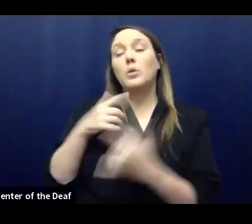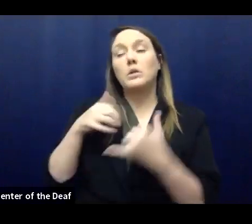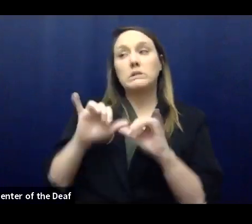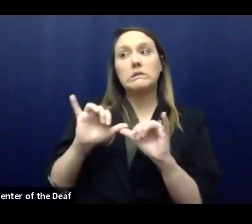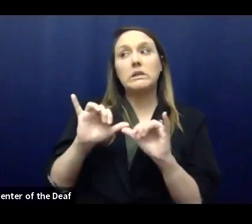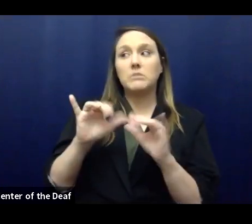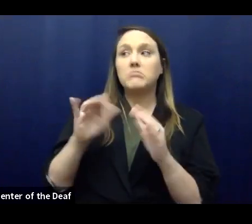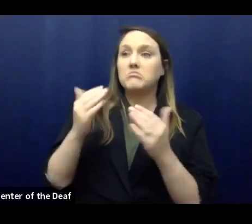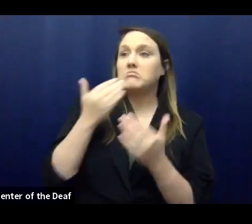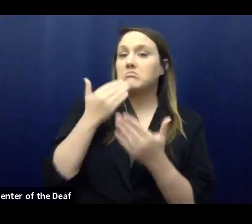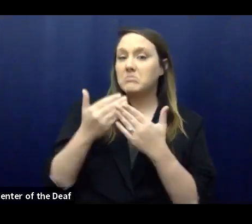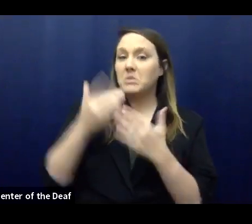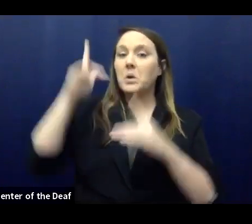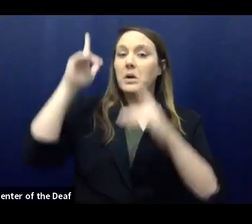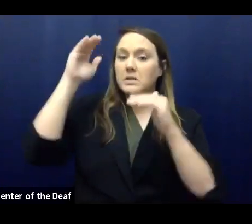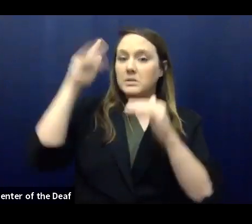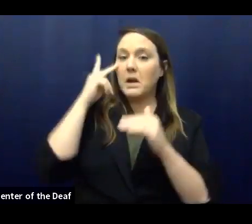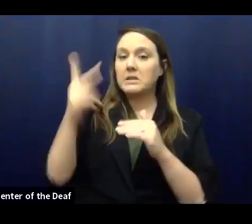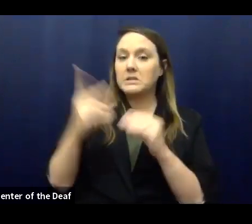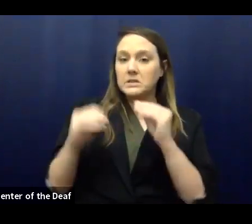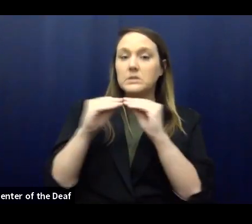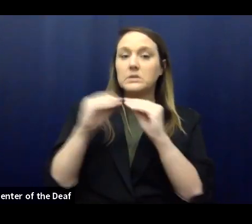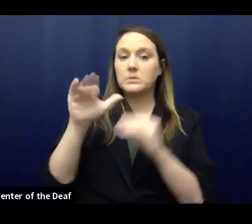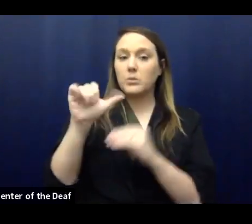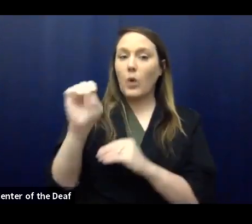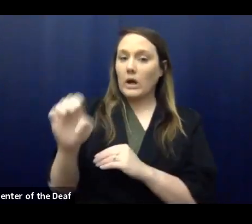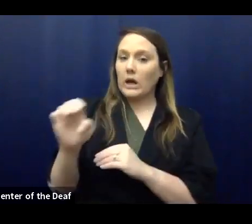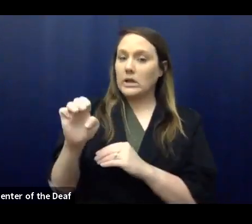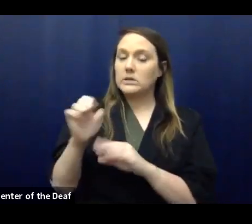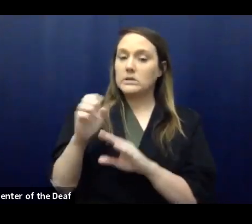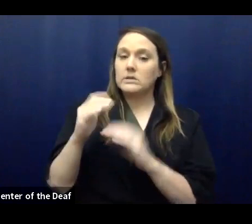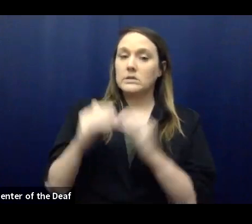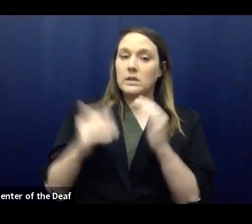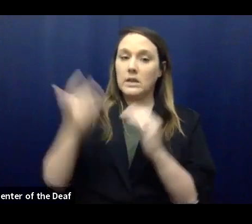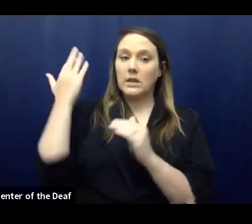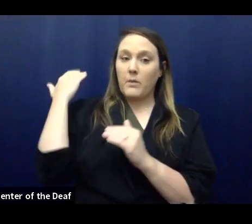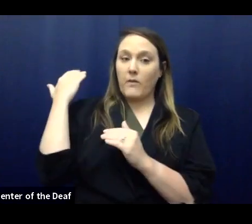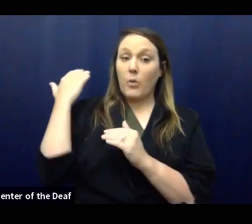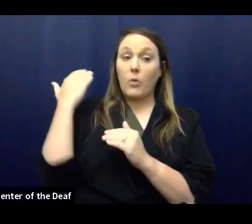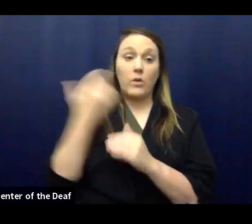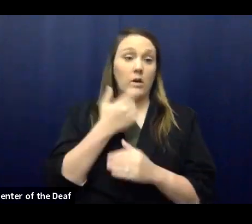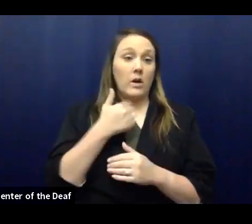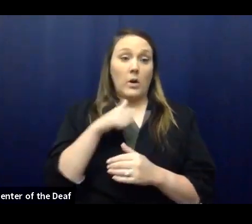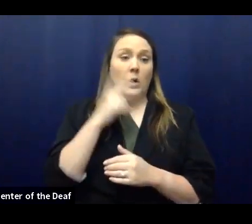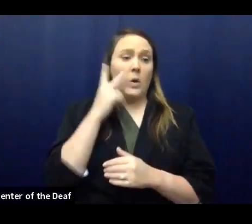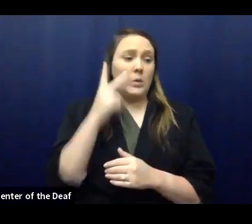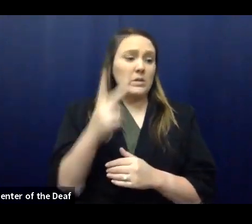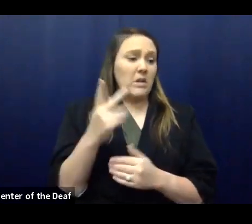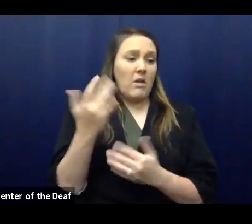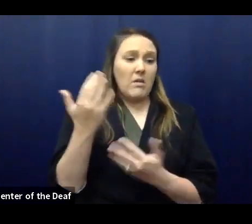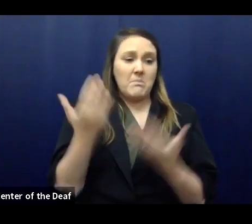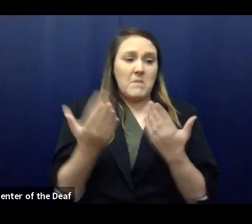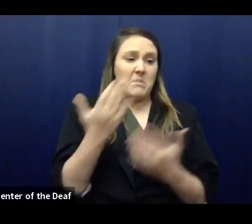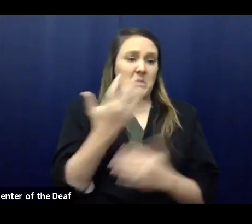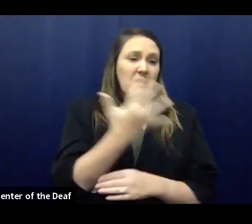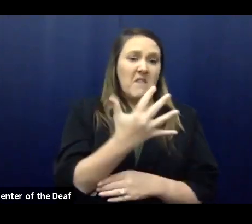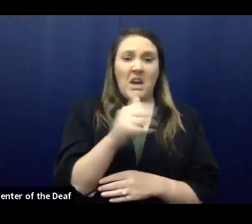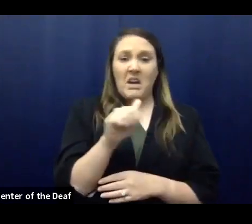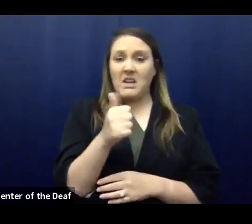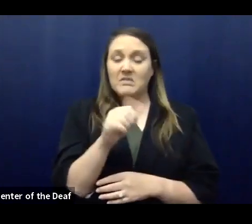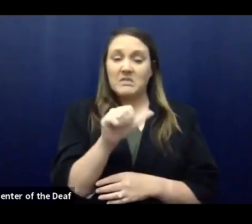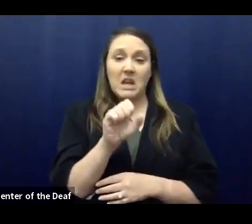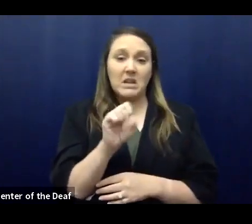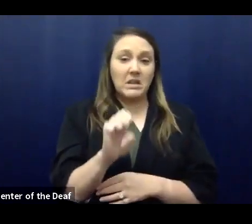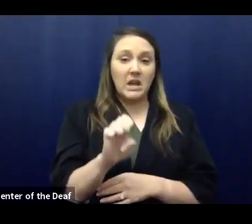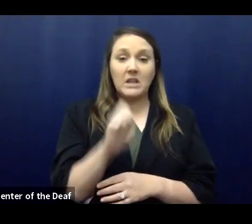see higher numbers of cases than we saw previously. Remember, we were only seeing 5 to 10 cases a day at the